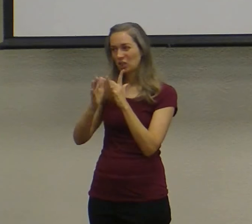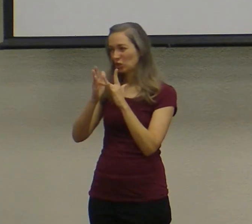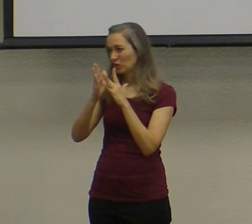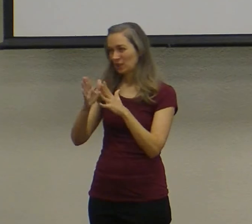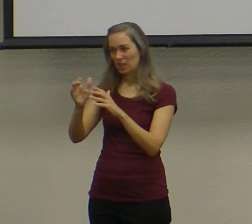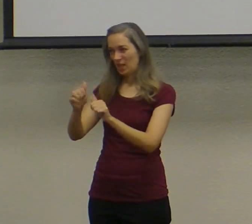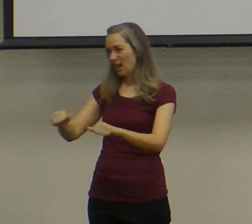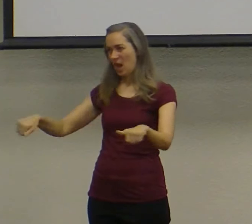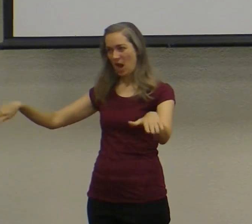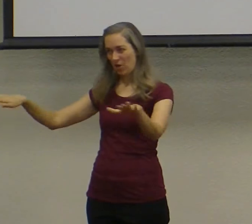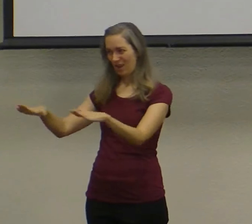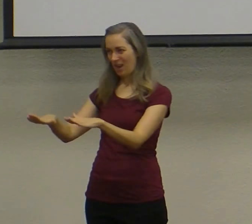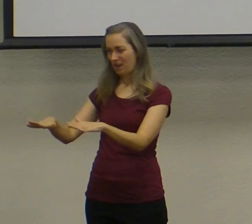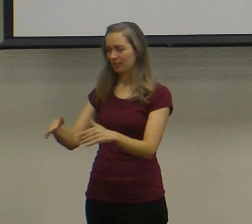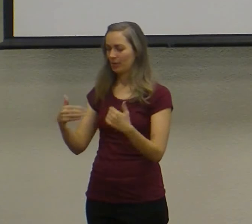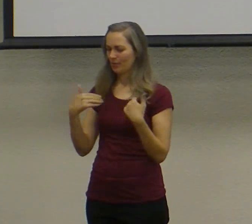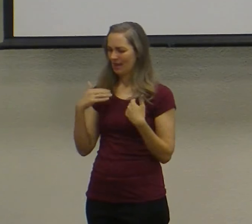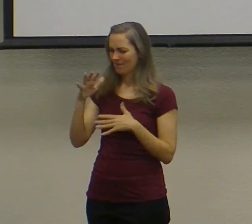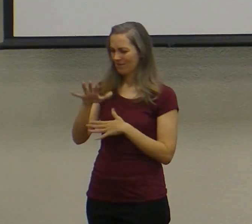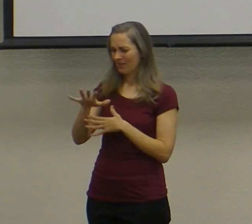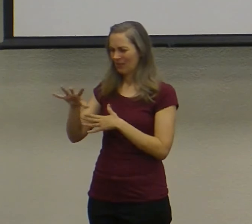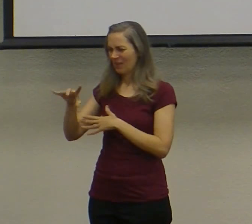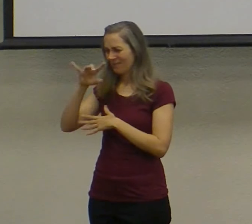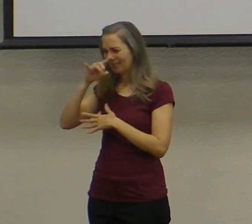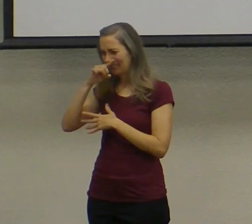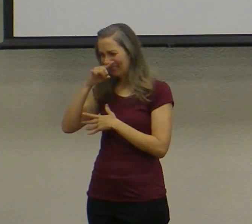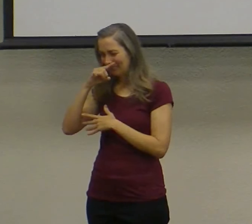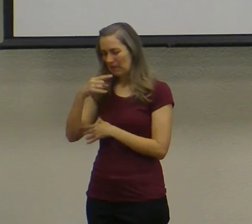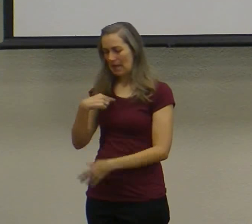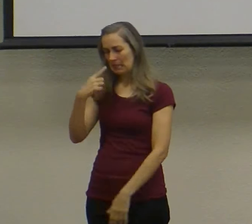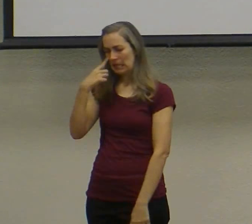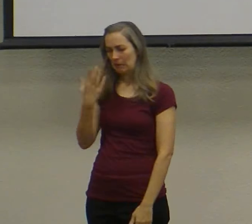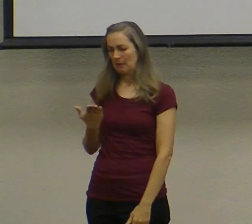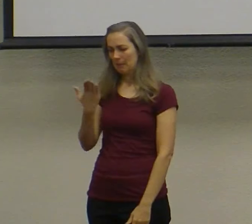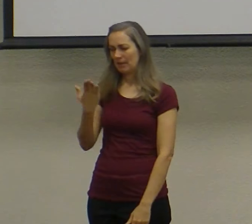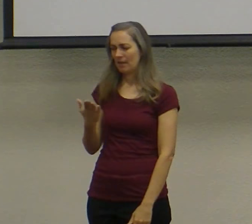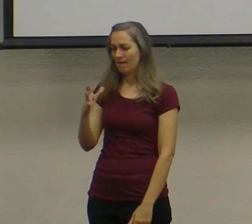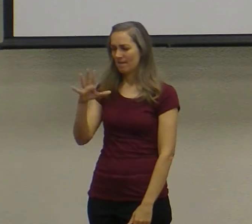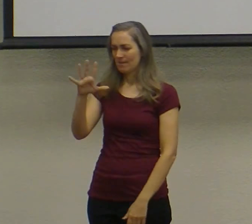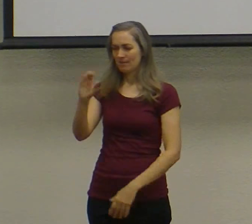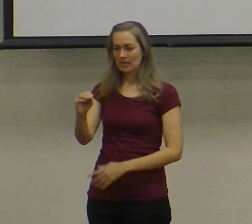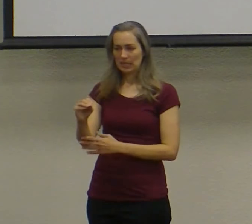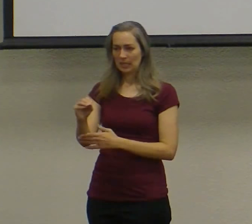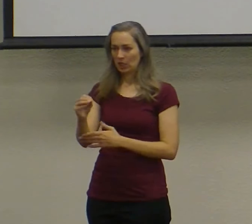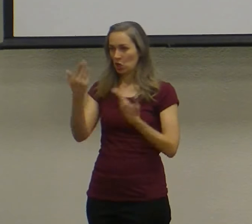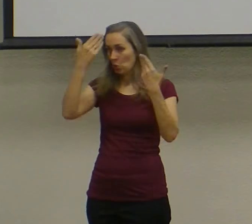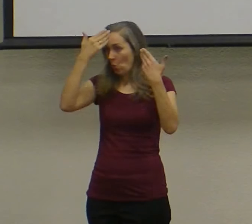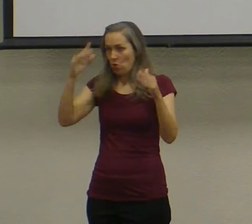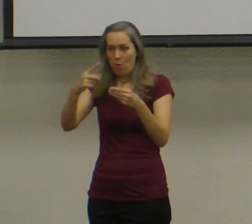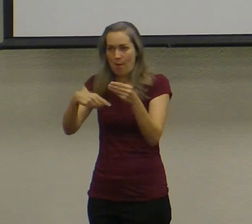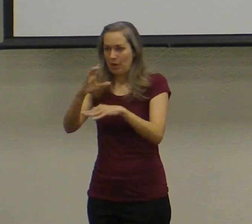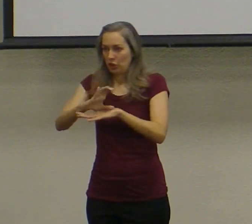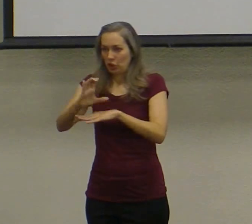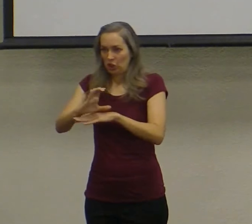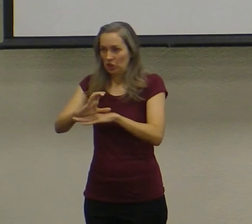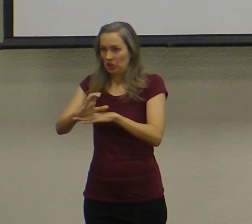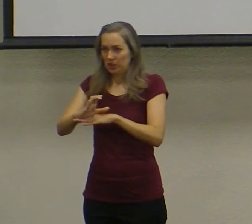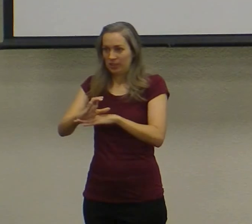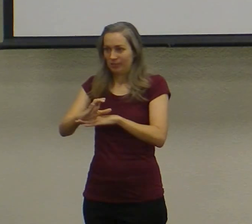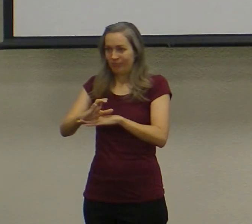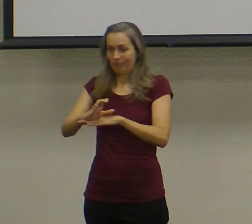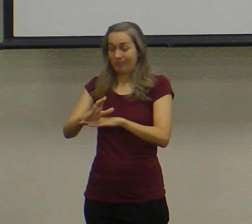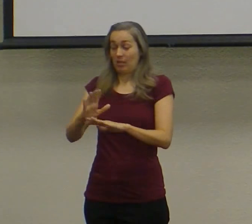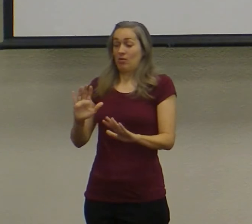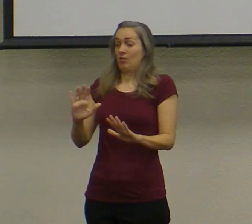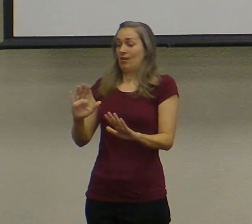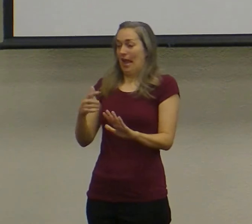55 kids, and I would say 50 of those were unchurched children. What a blessing. It's also something